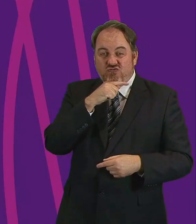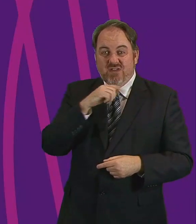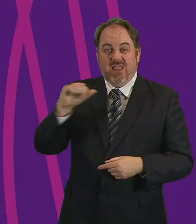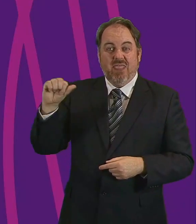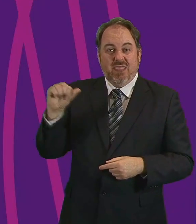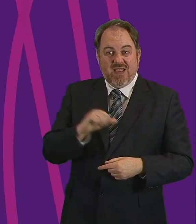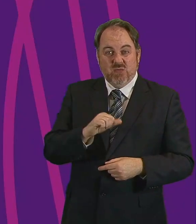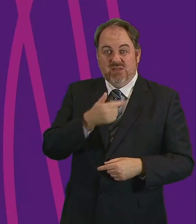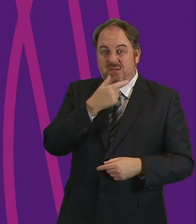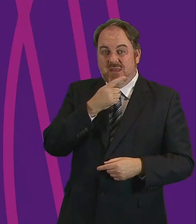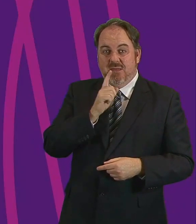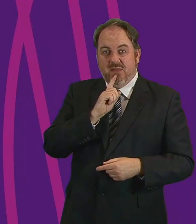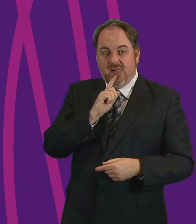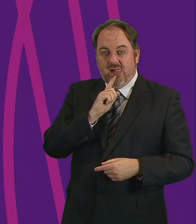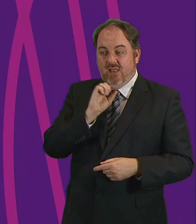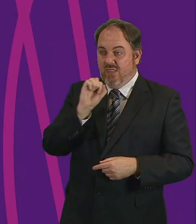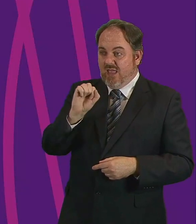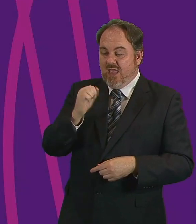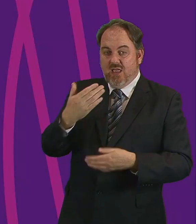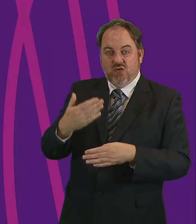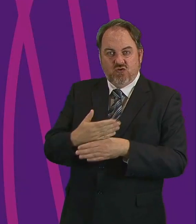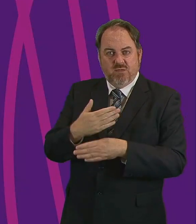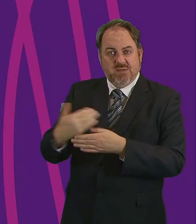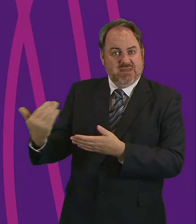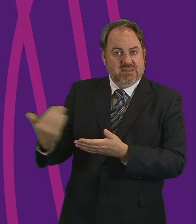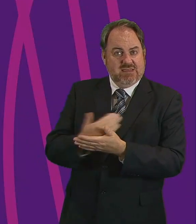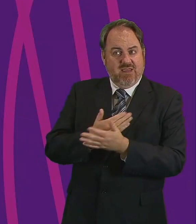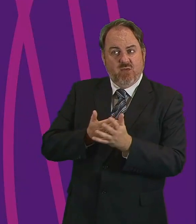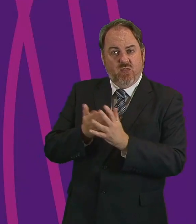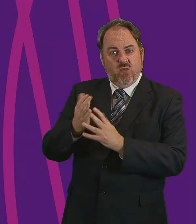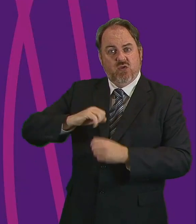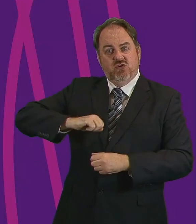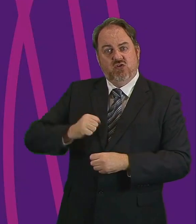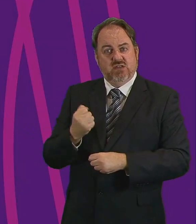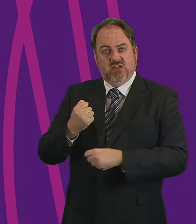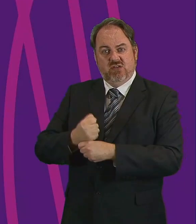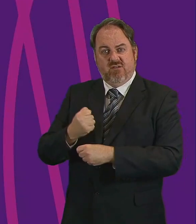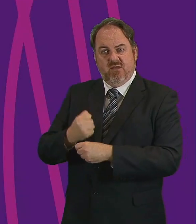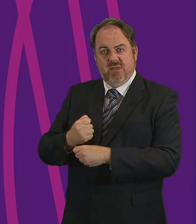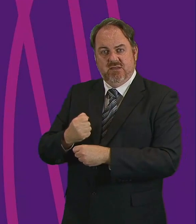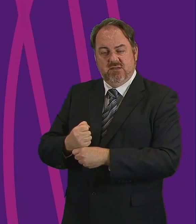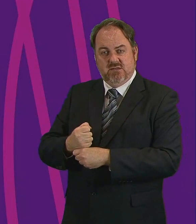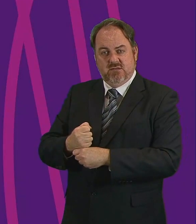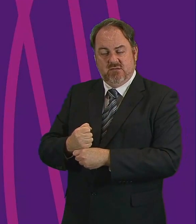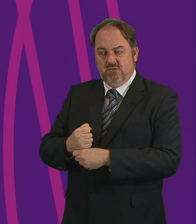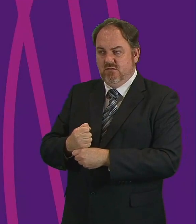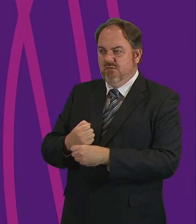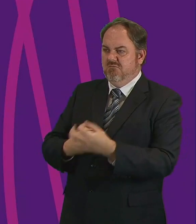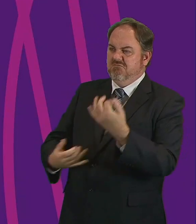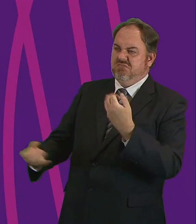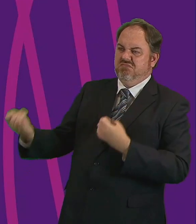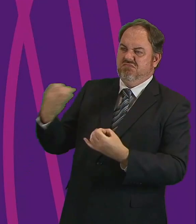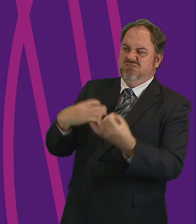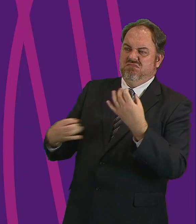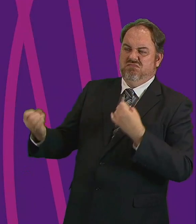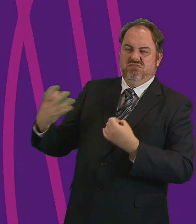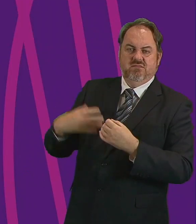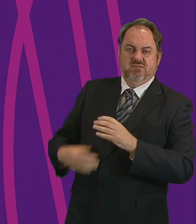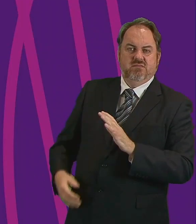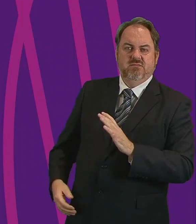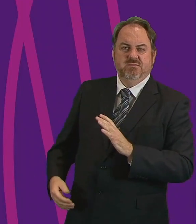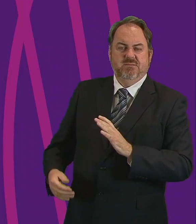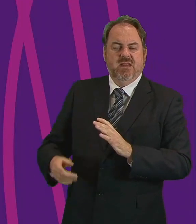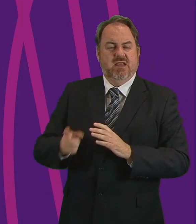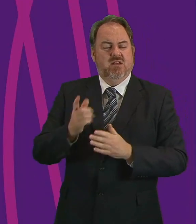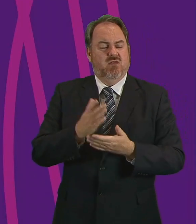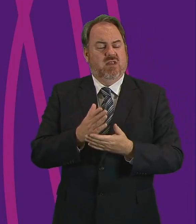saved by the UK Government. That is on top of all the other UK Government measures,